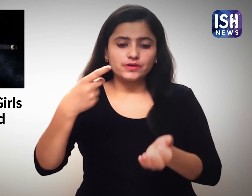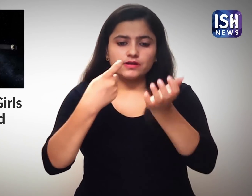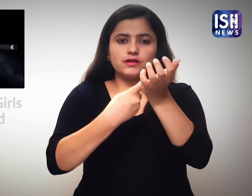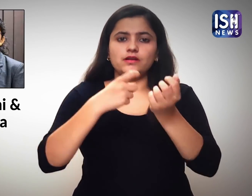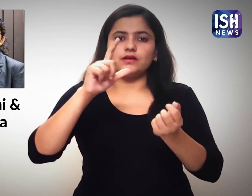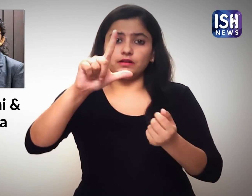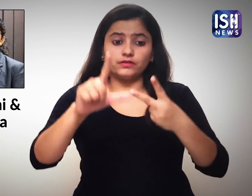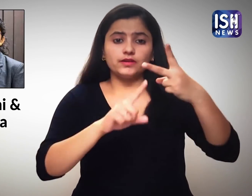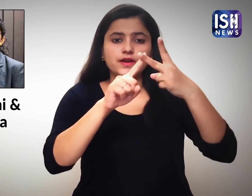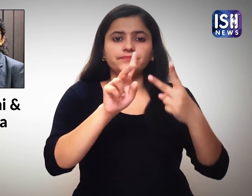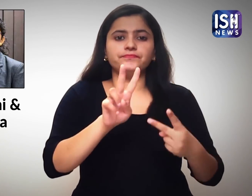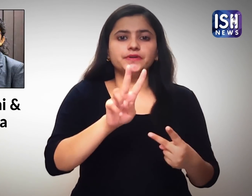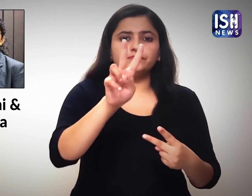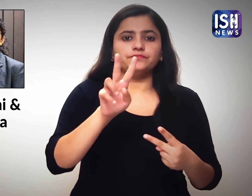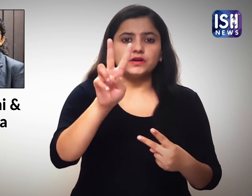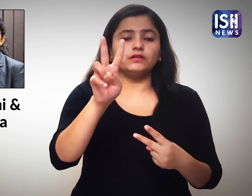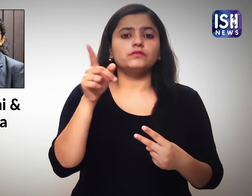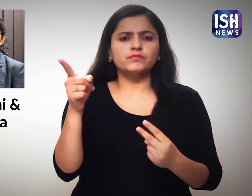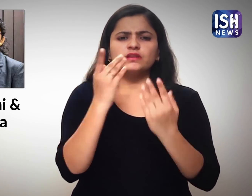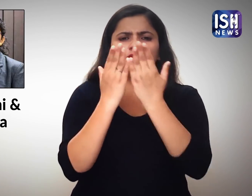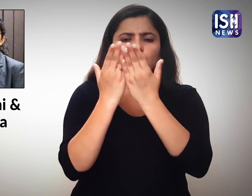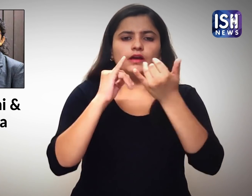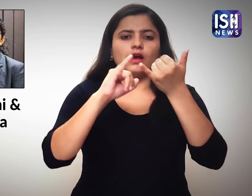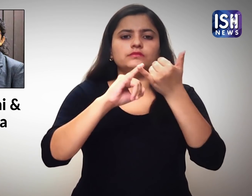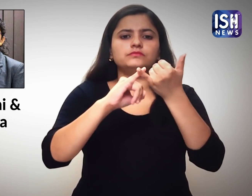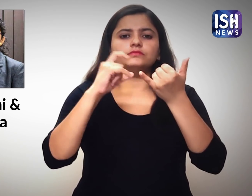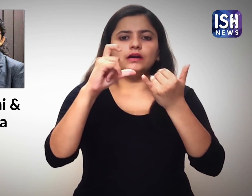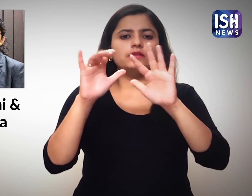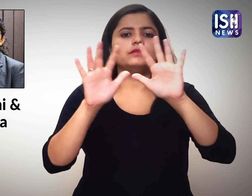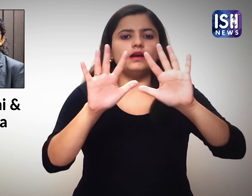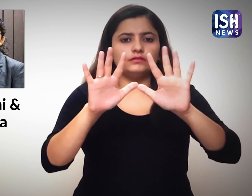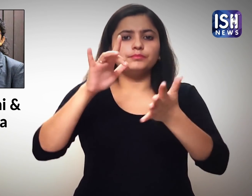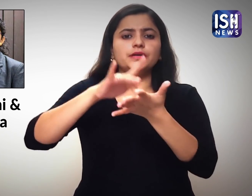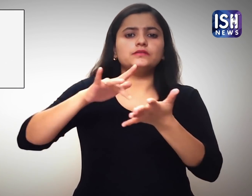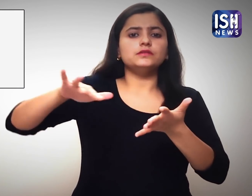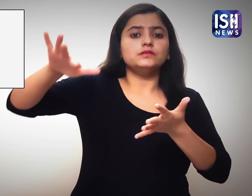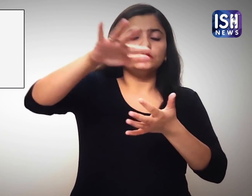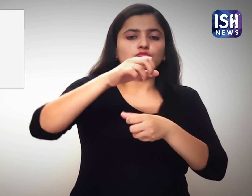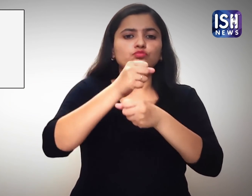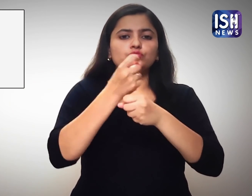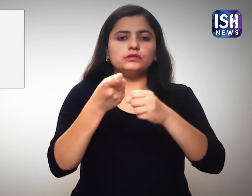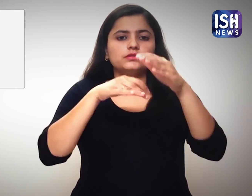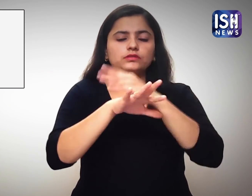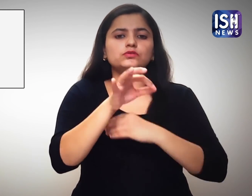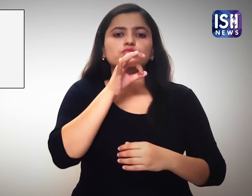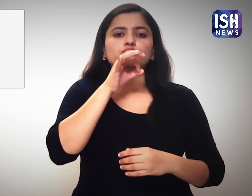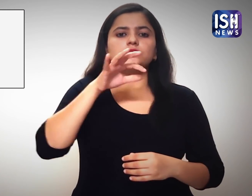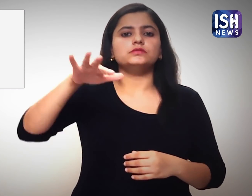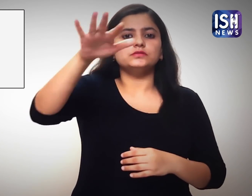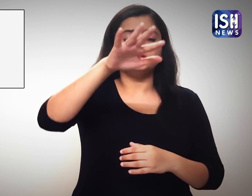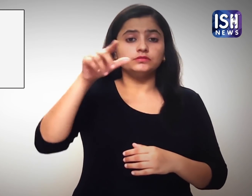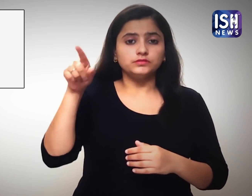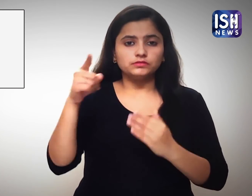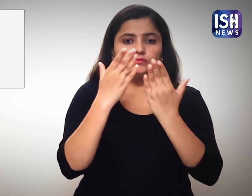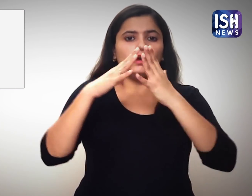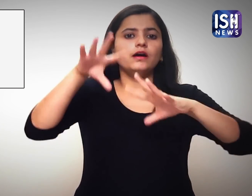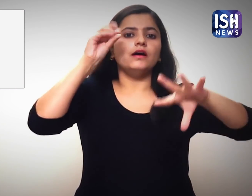Their names are Radhika Lakhani and Vaidehi Vikarya. Both are studying in 10th Standard in Surat, Gujarat.